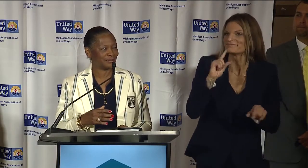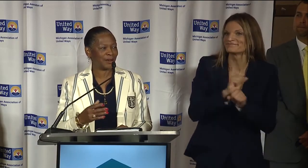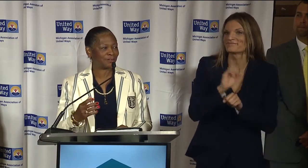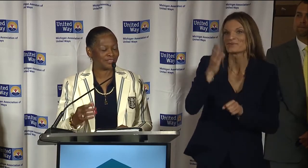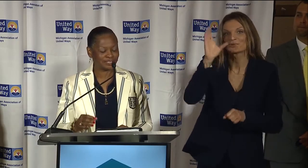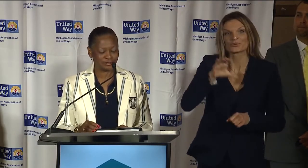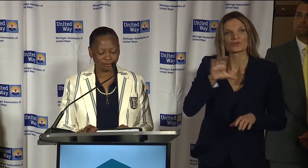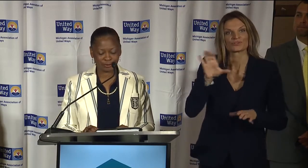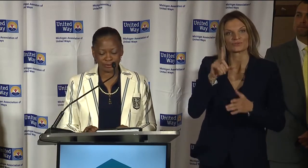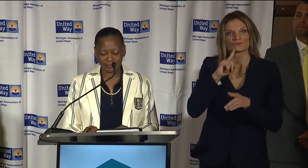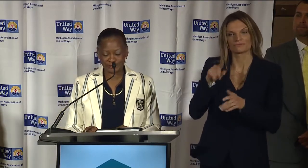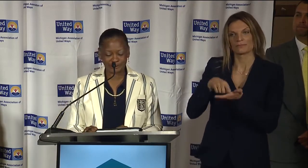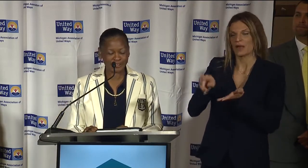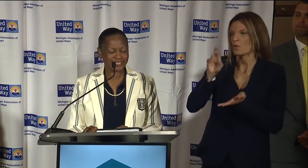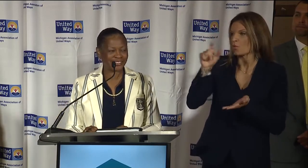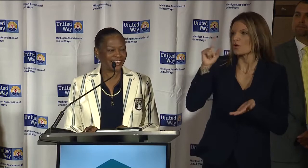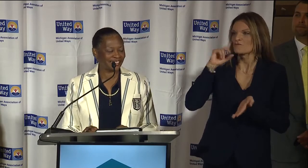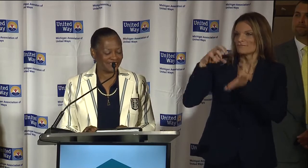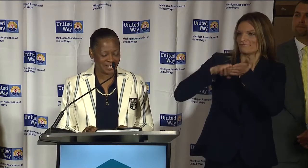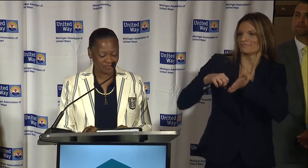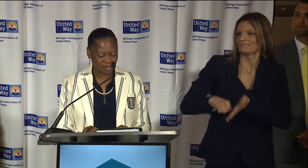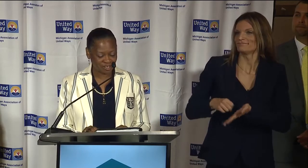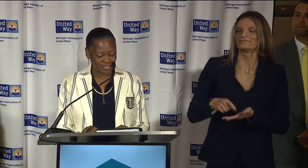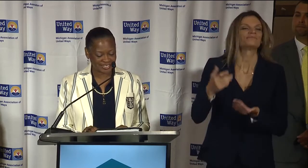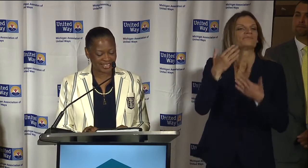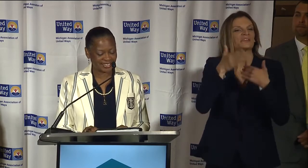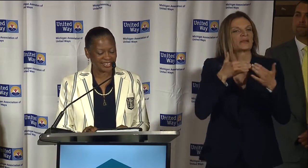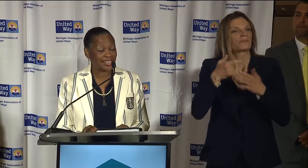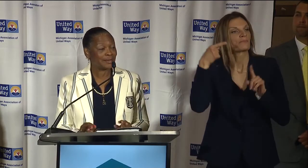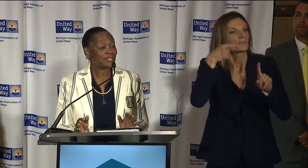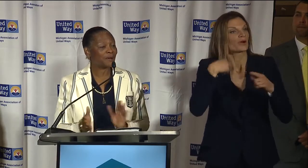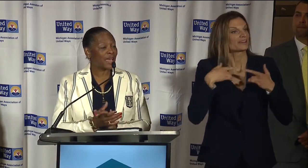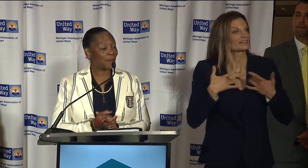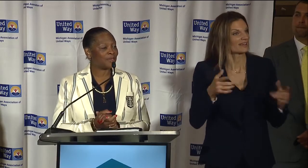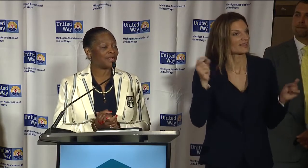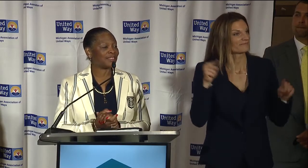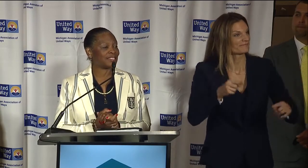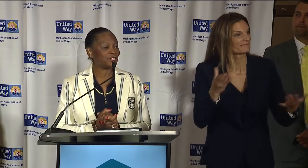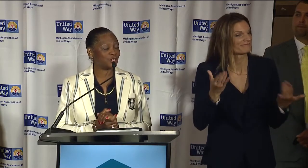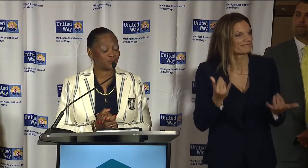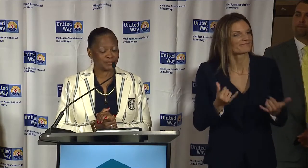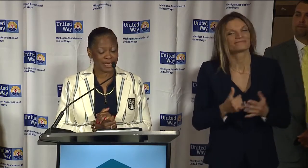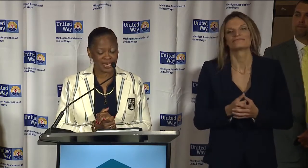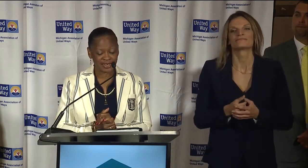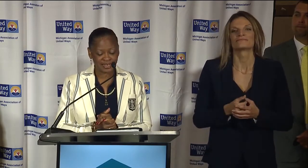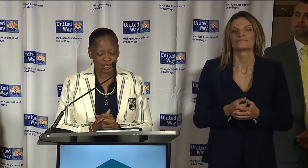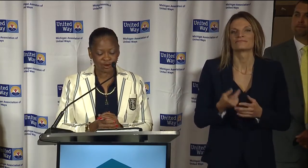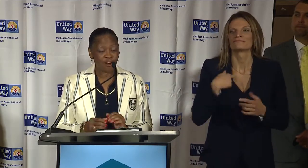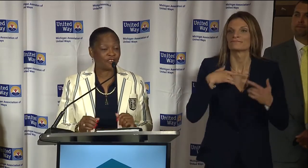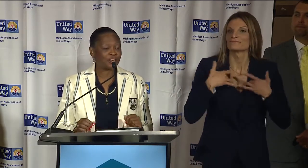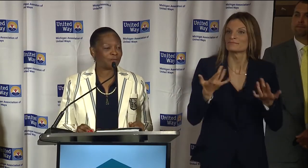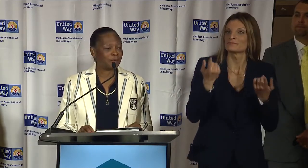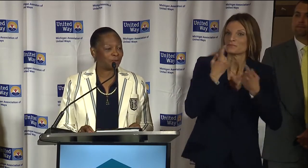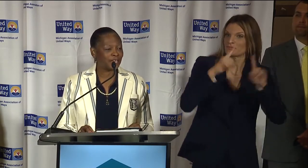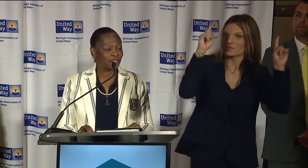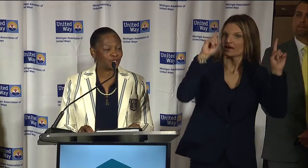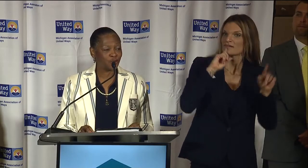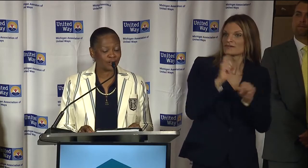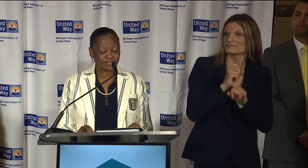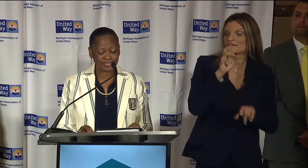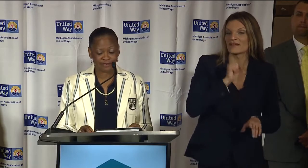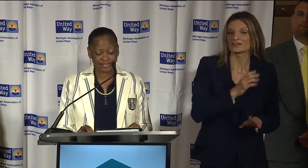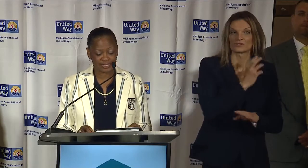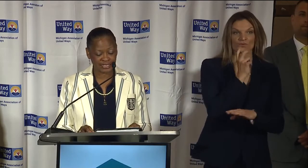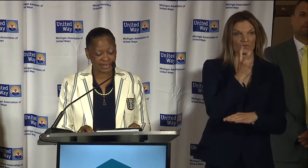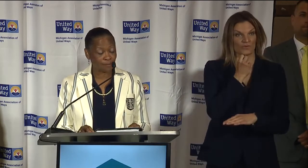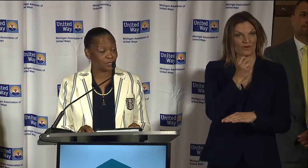the payroll deduction for employers. So I'm just excited, very, very excited. So happy that the decision was made to offer young people aged